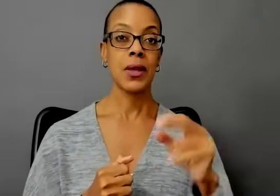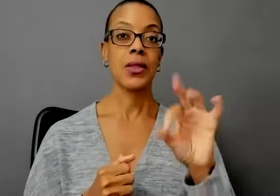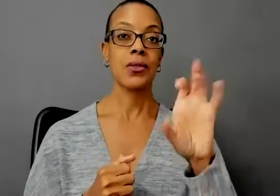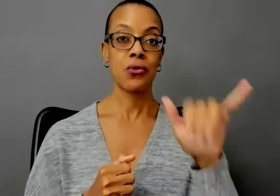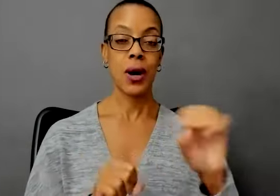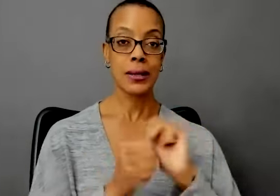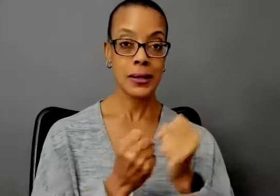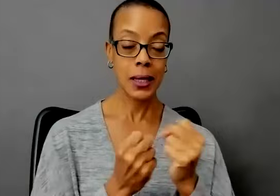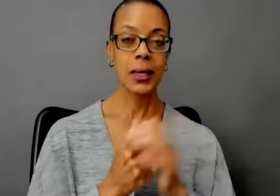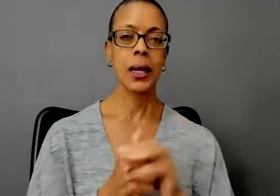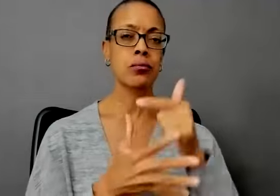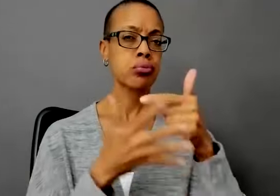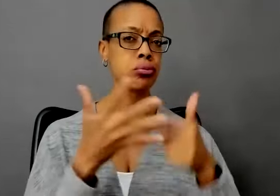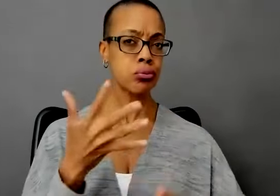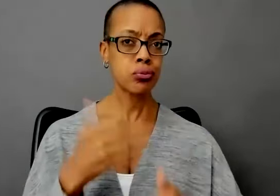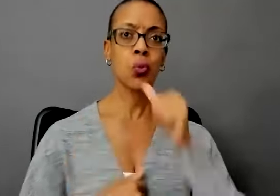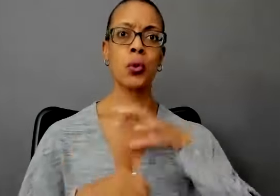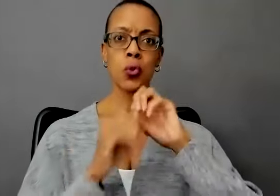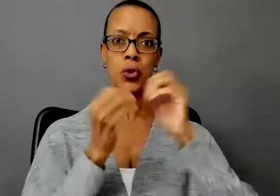and others were really important